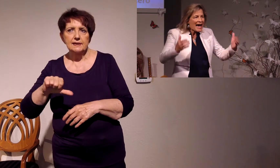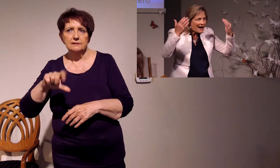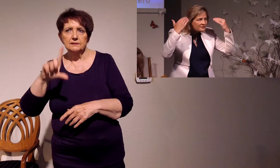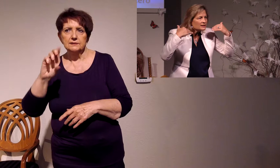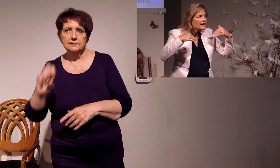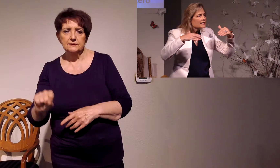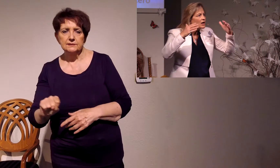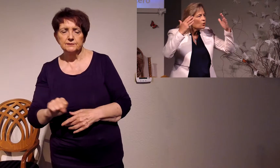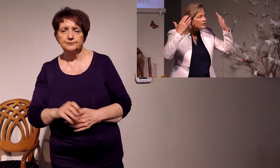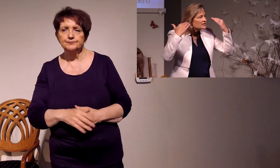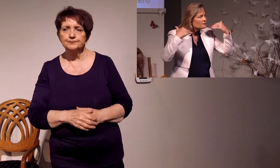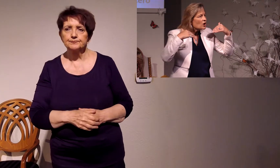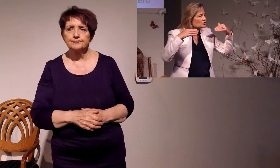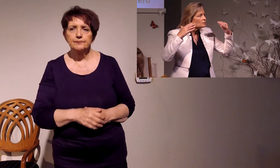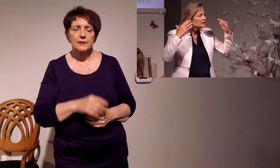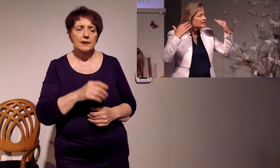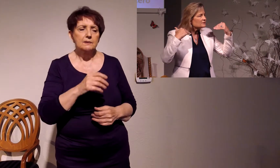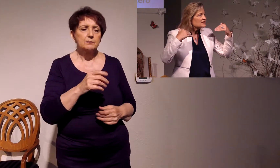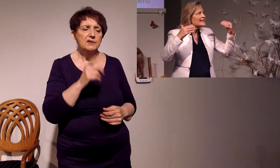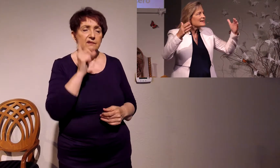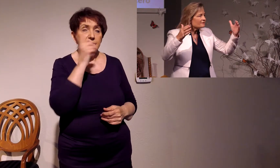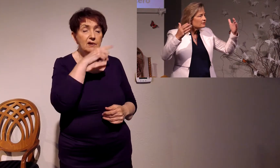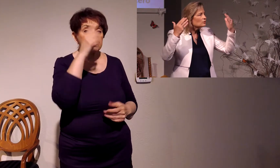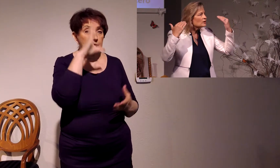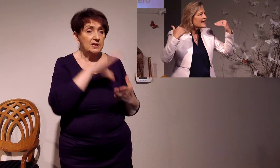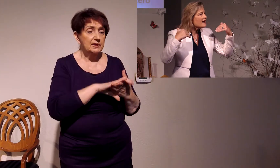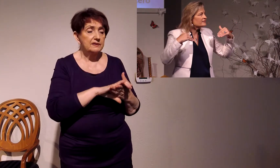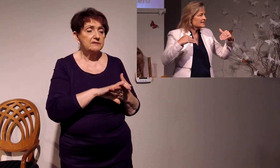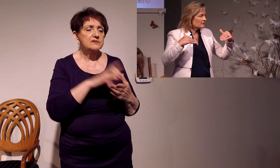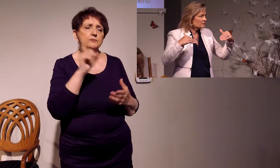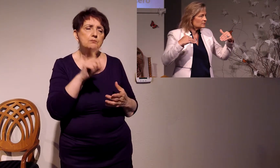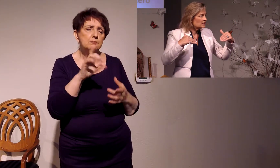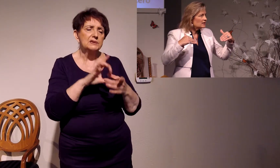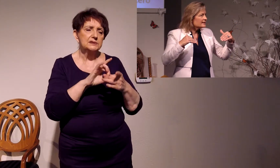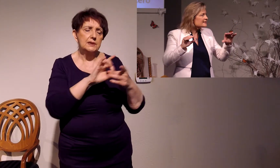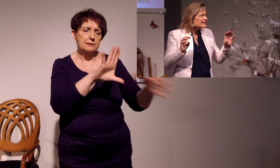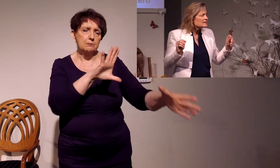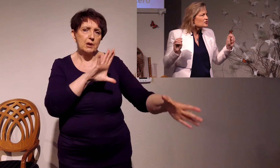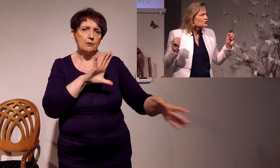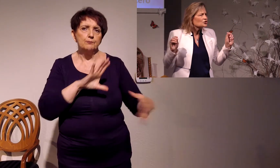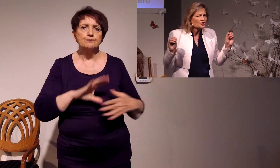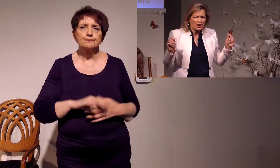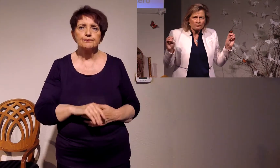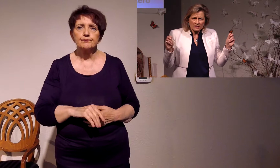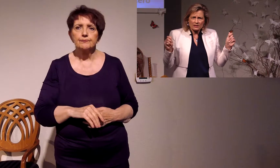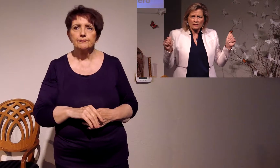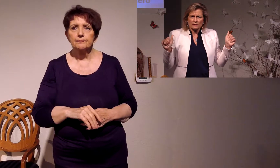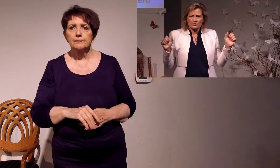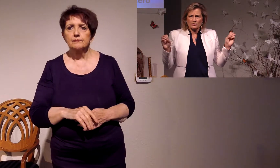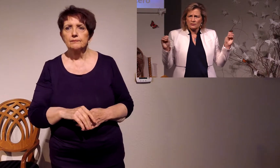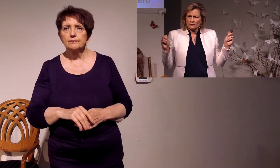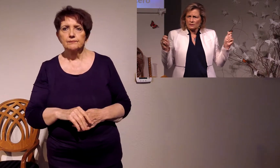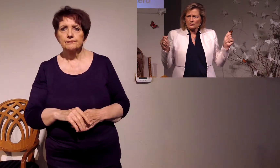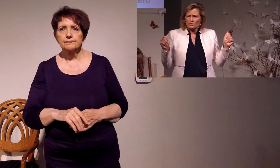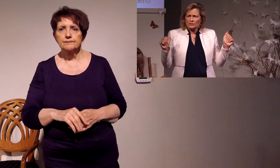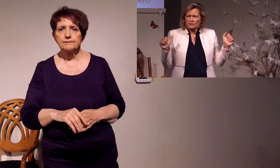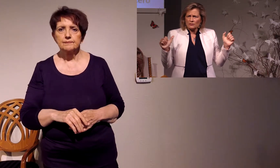But we have to let go of these false beliefs, if we have any of them, that says that there's something